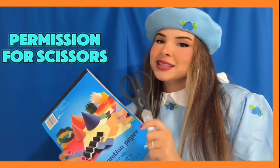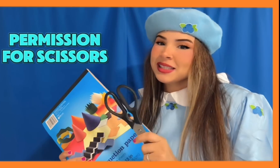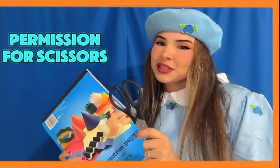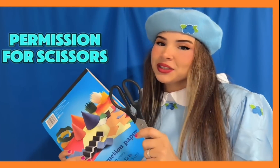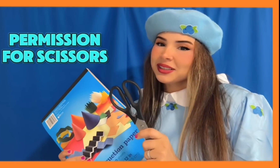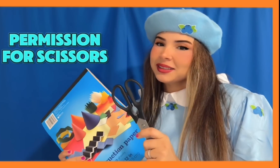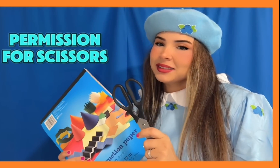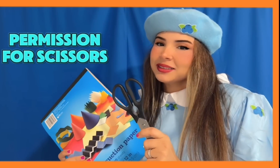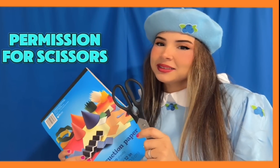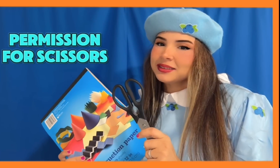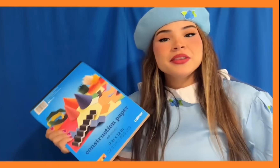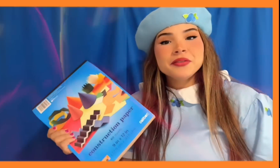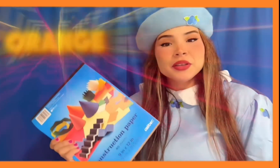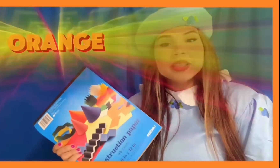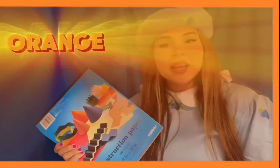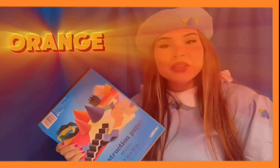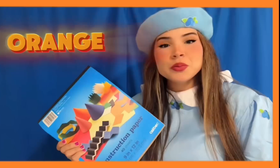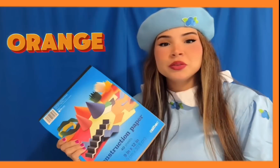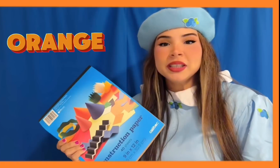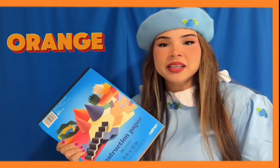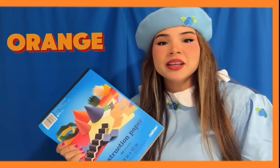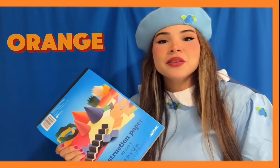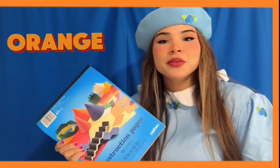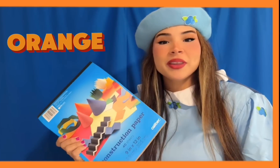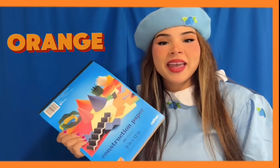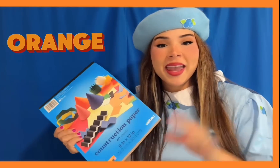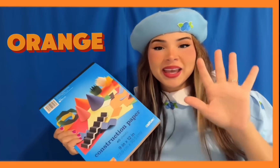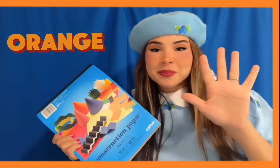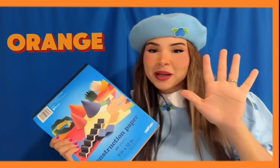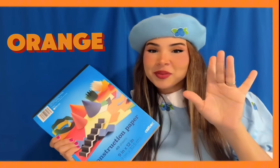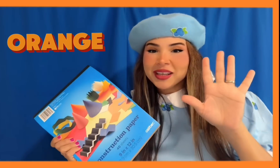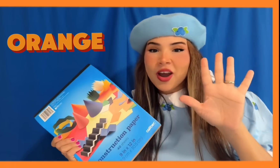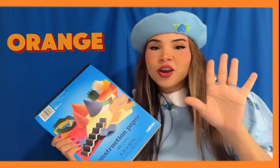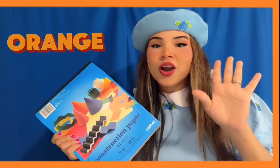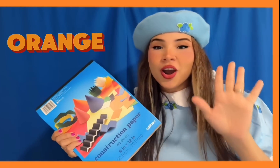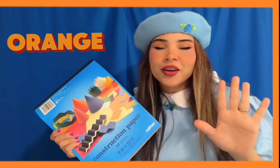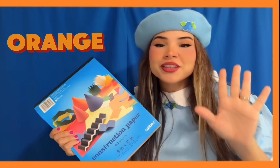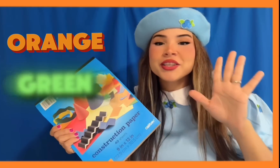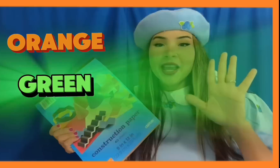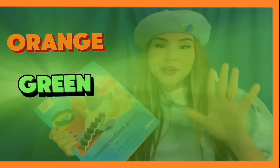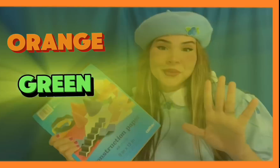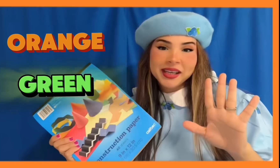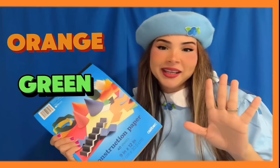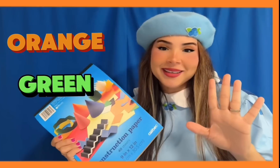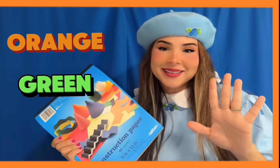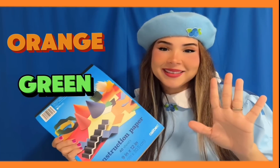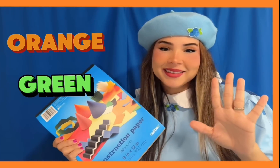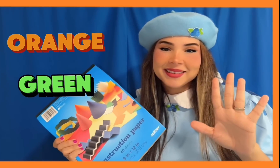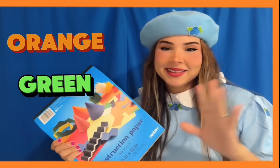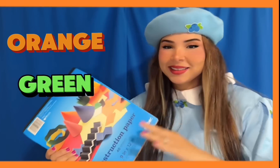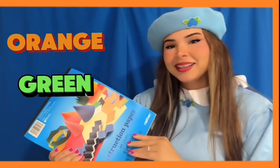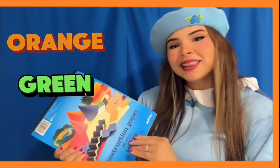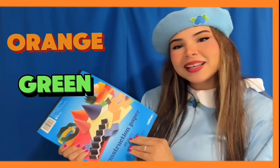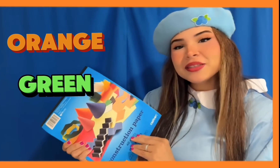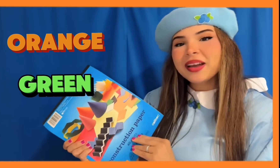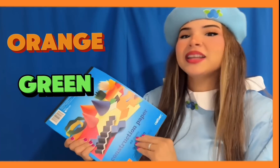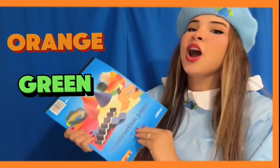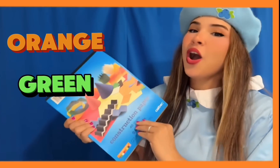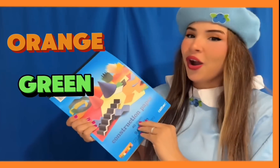scissor. The first colors we'll need for the hand pumpkin are orange and green. Let's find orange